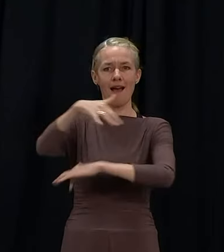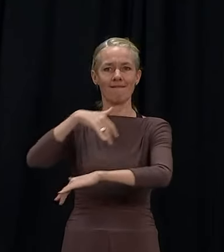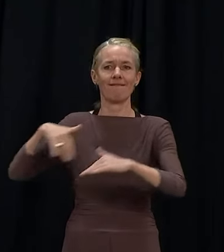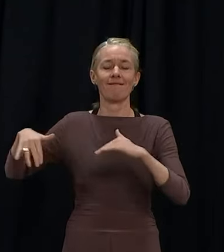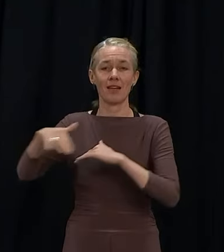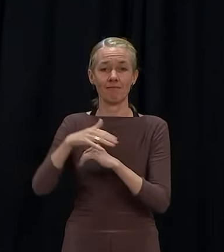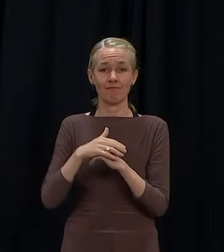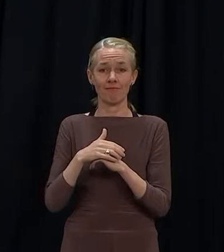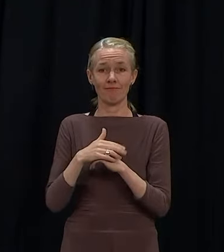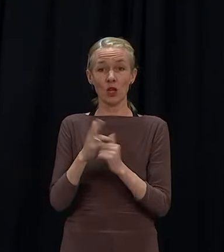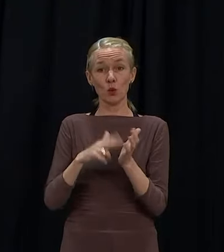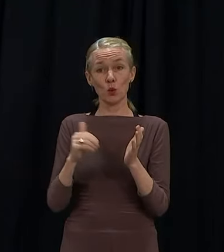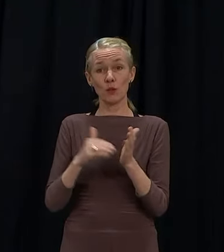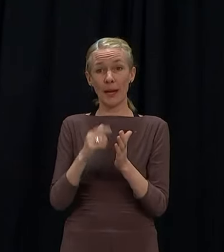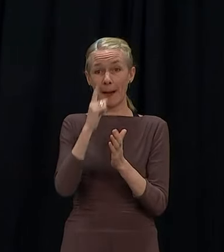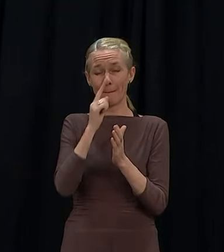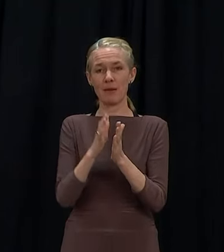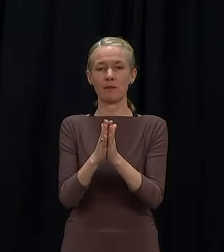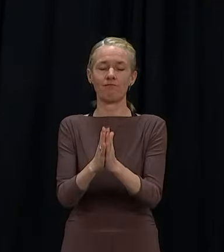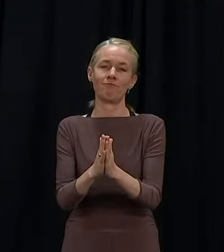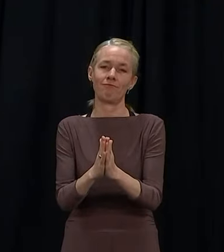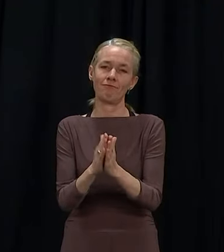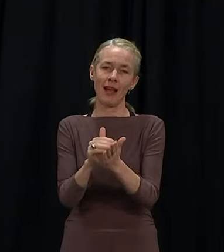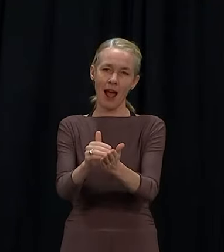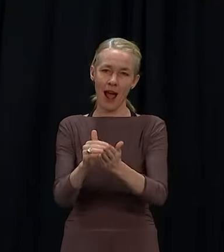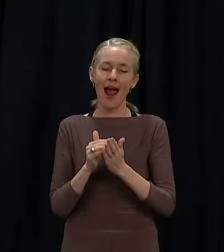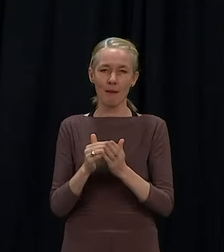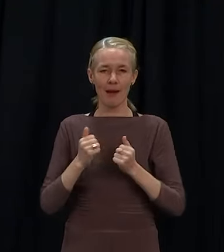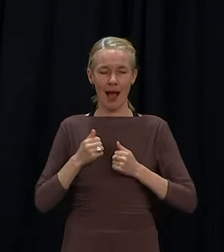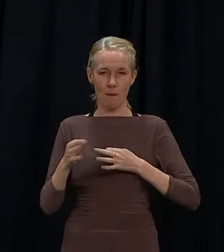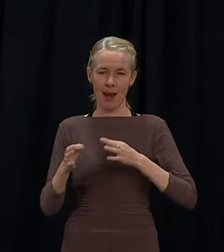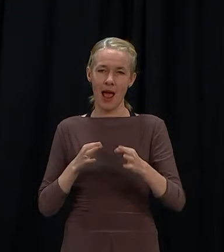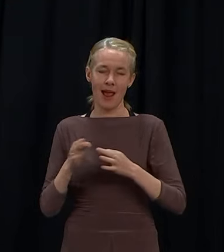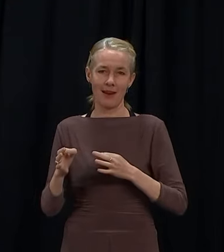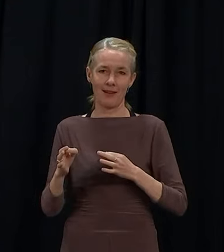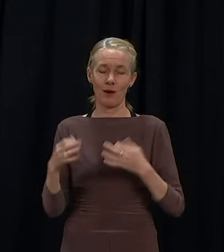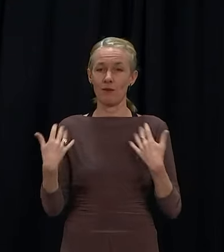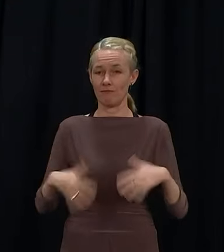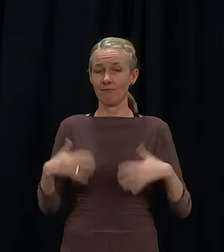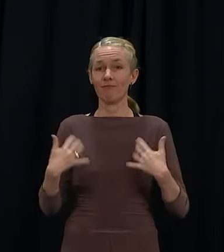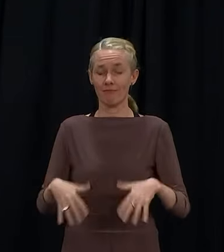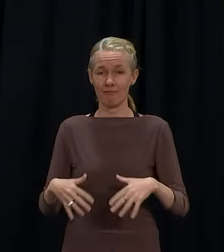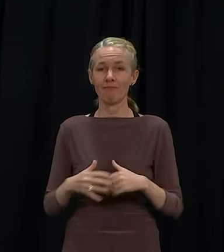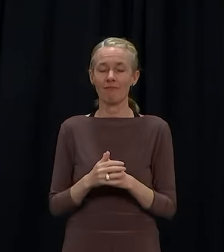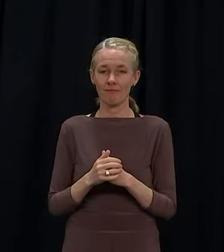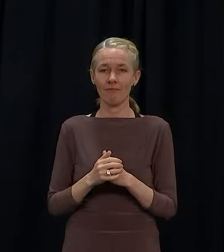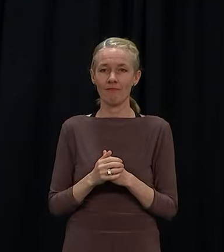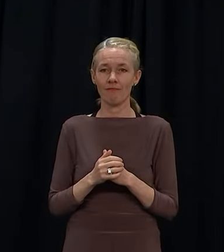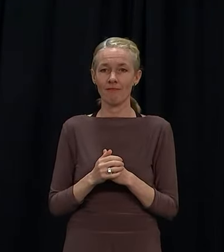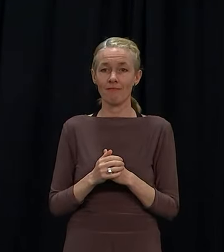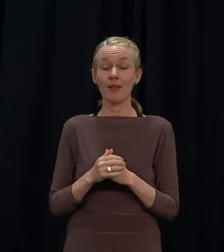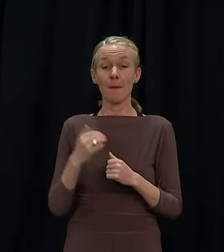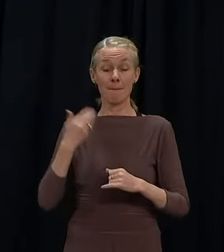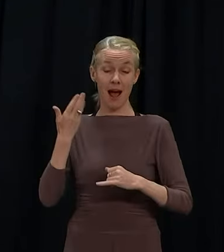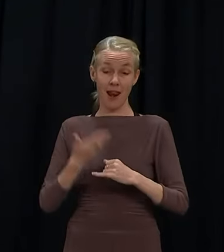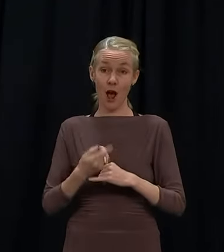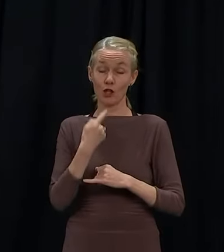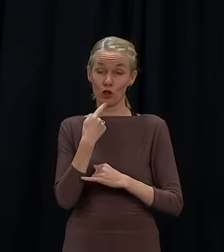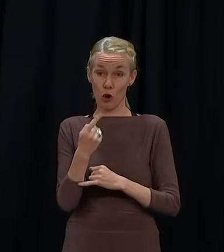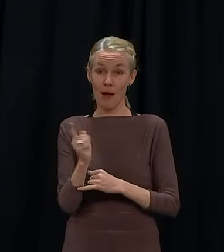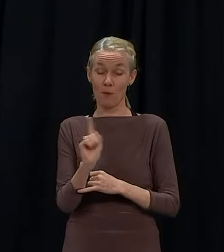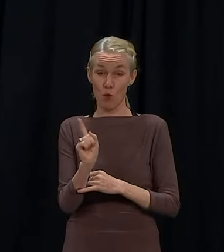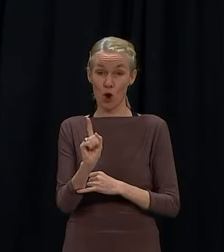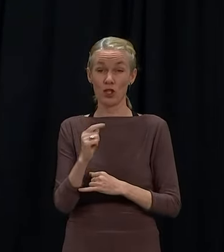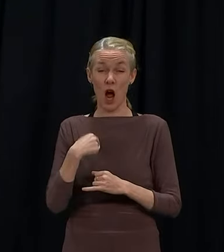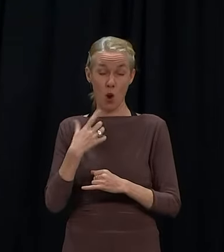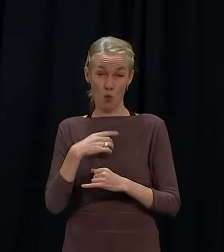amazing job. Nothing about this outbreak changes that, and if anything, it probably only strengthens our resolve. So to wrap, a few quick